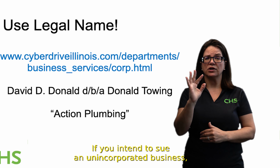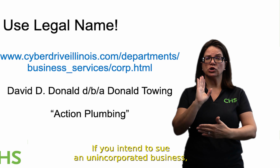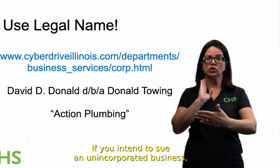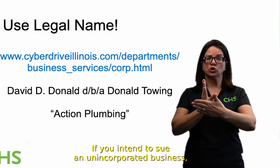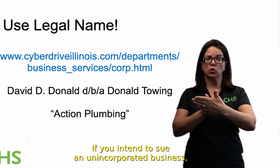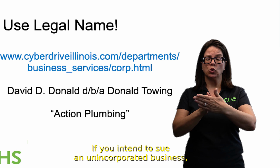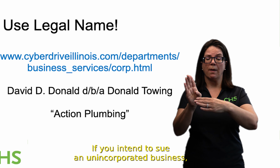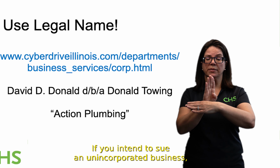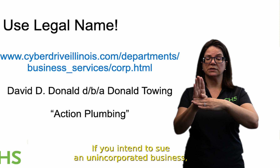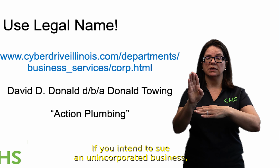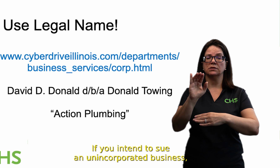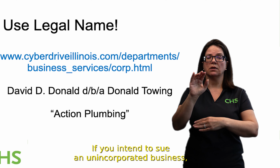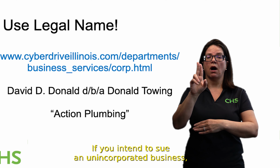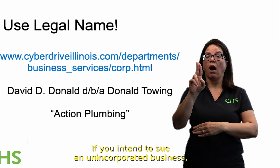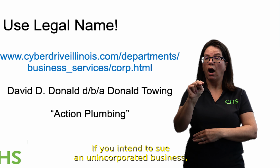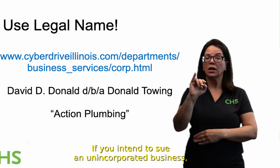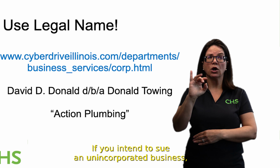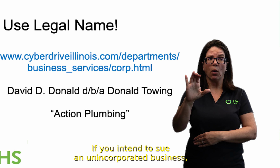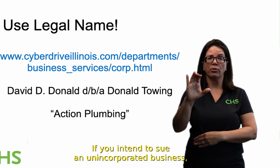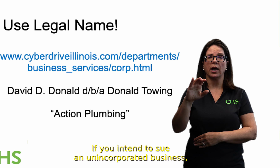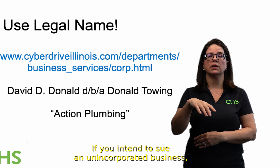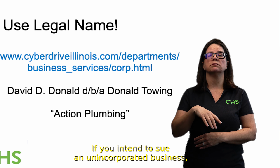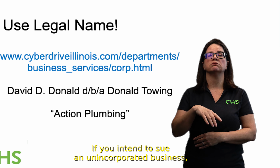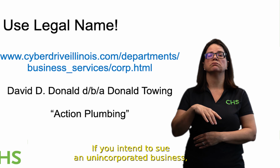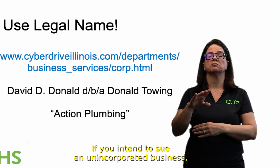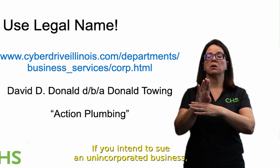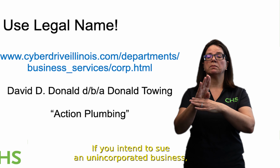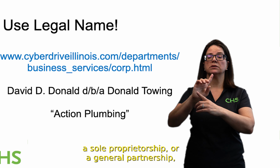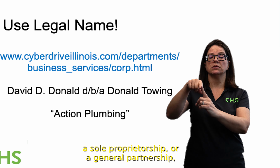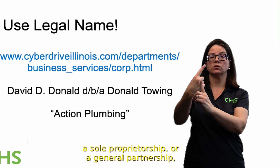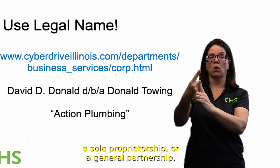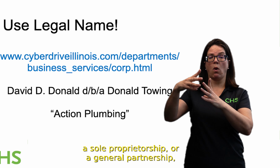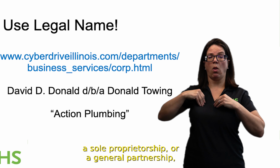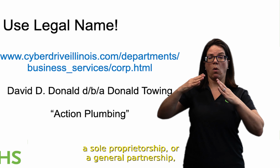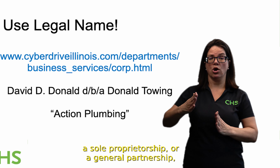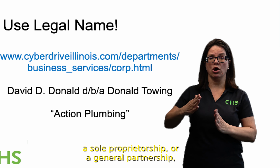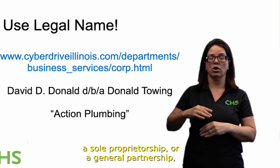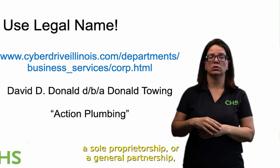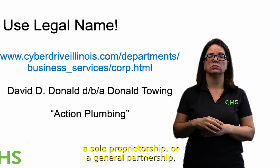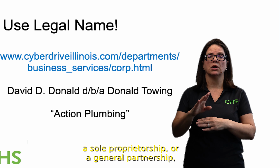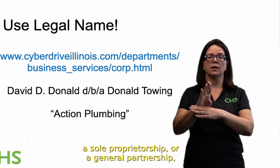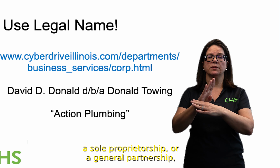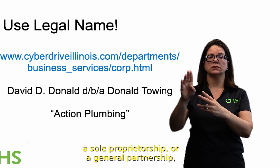If you intend to sue an unincorporated business, a sole proprietorship, or a